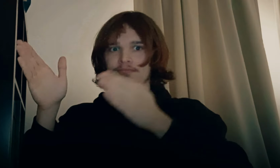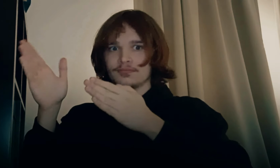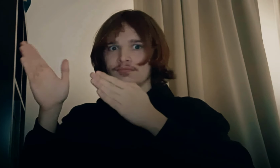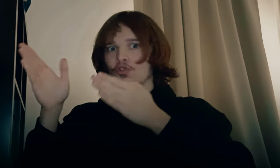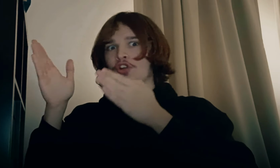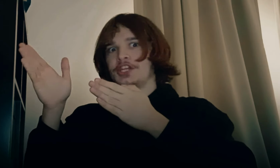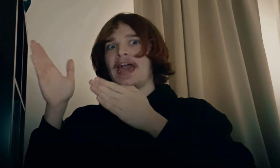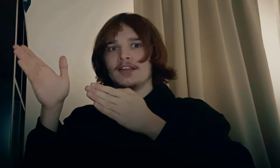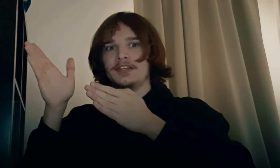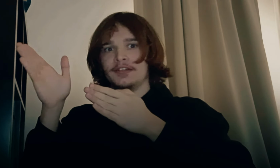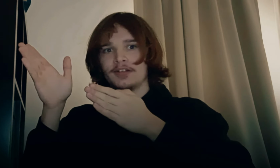you're yelling.